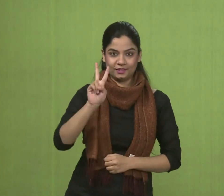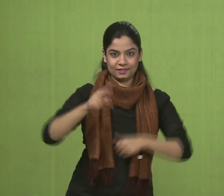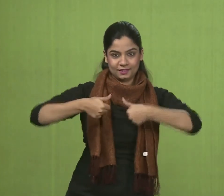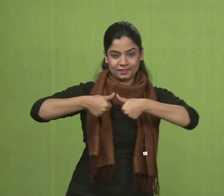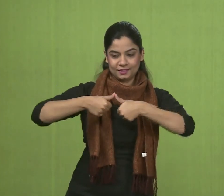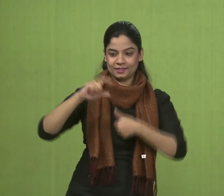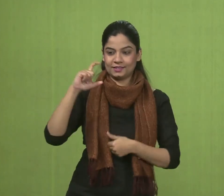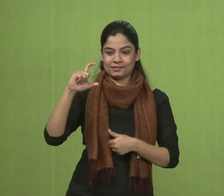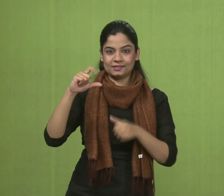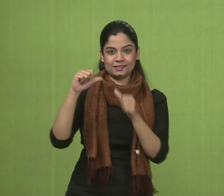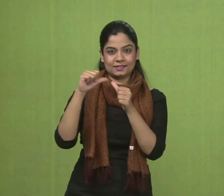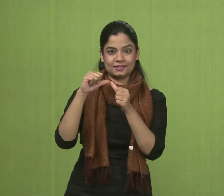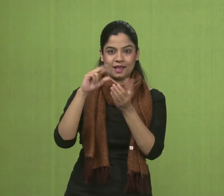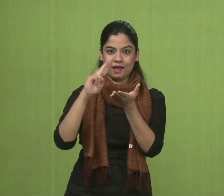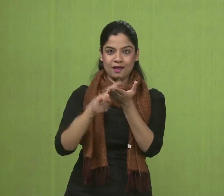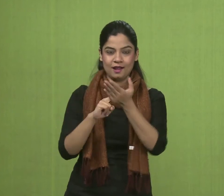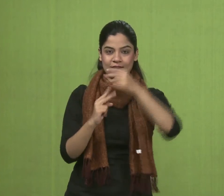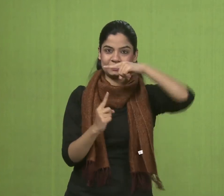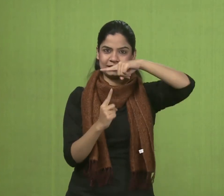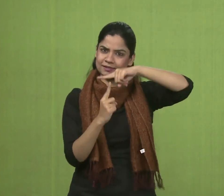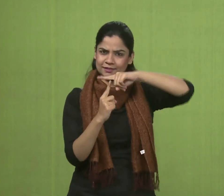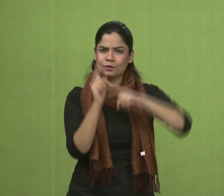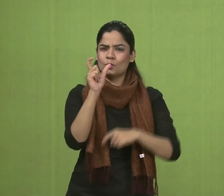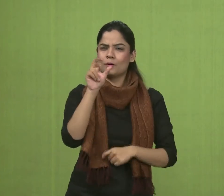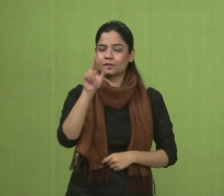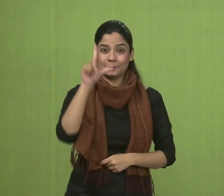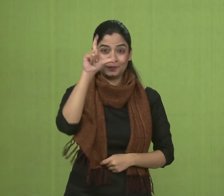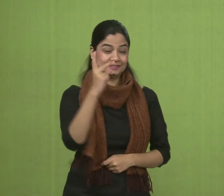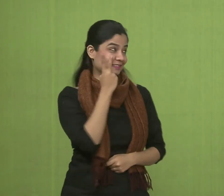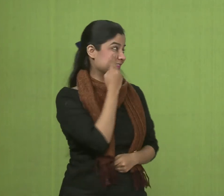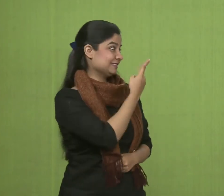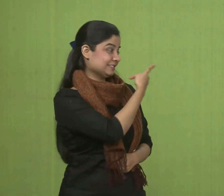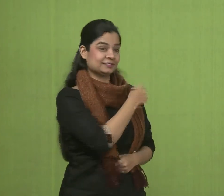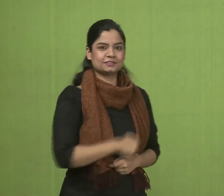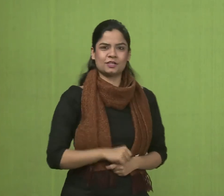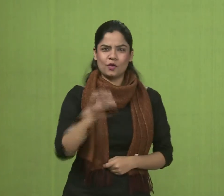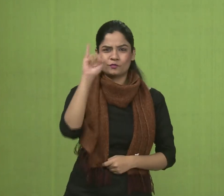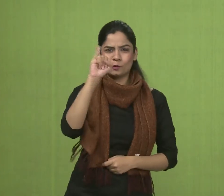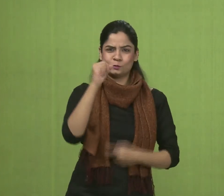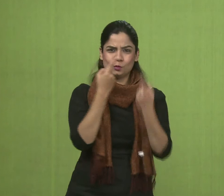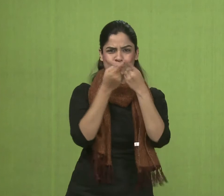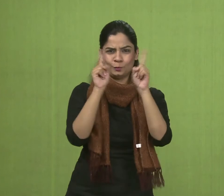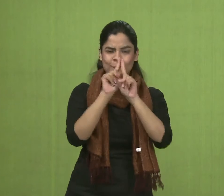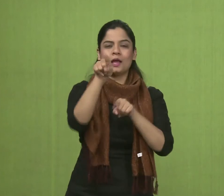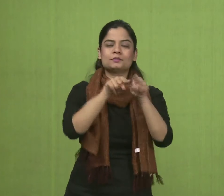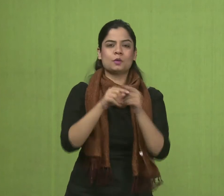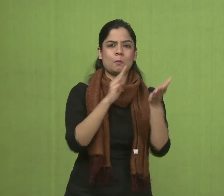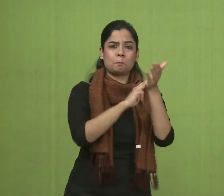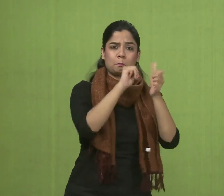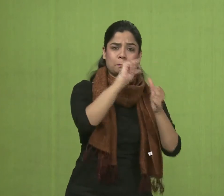Vacant, a place that is not occupied. As you can see in the picture, the 3 washrooms are occupied and one is not. You may go to different washrooms,